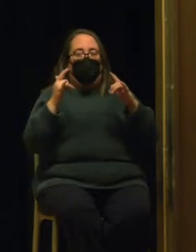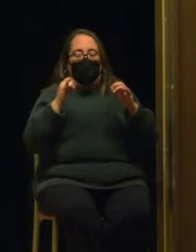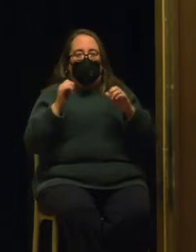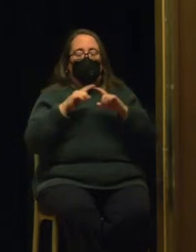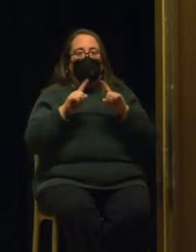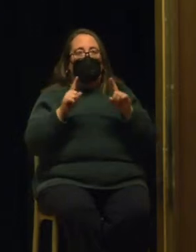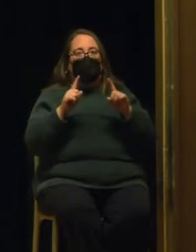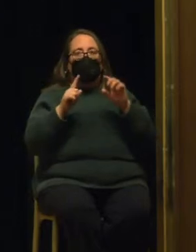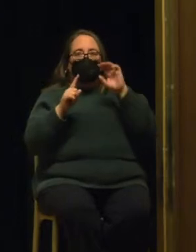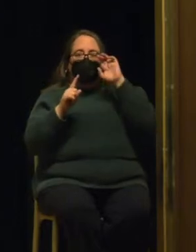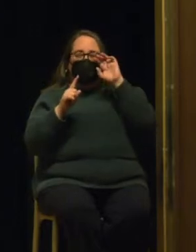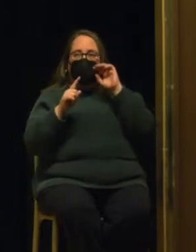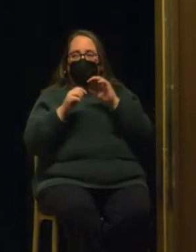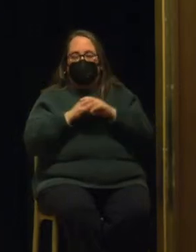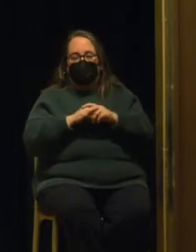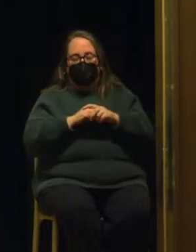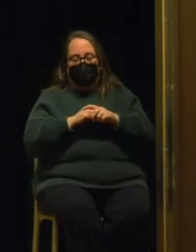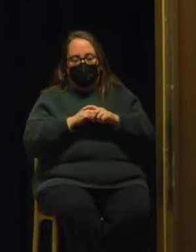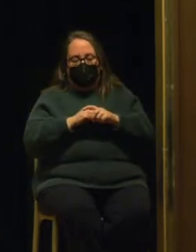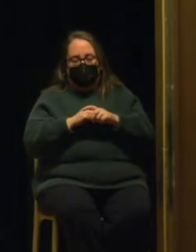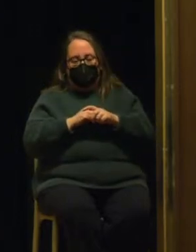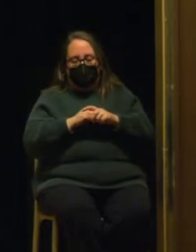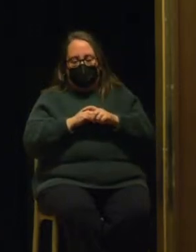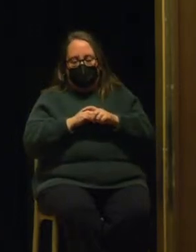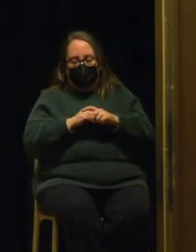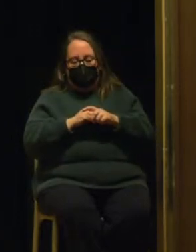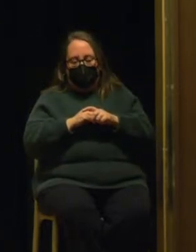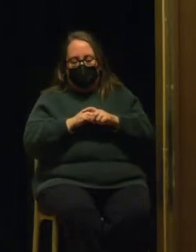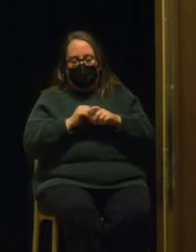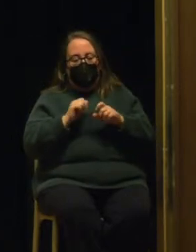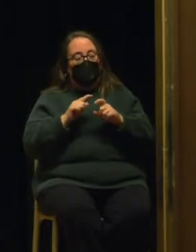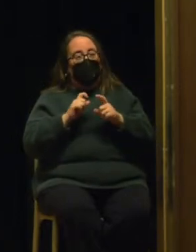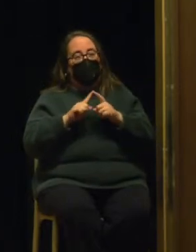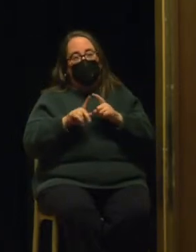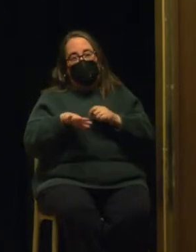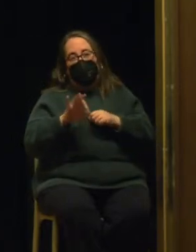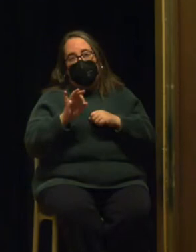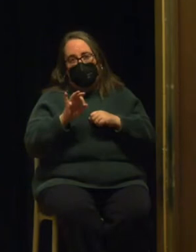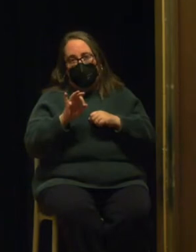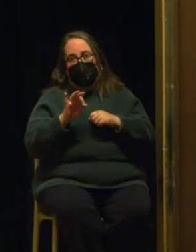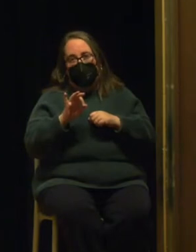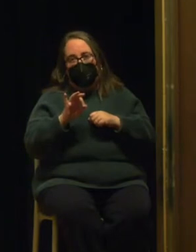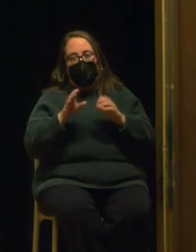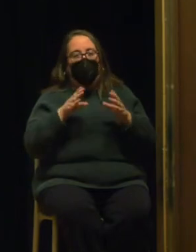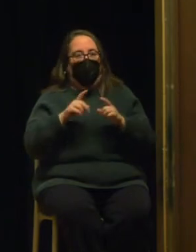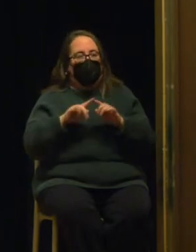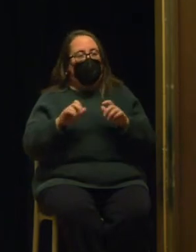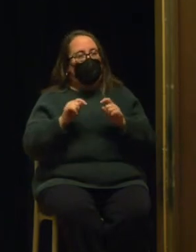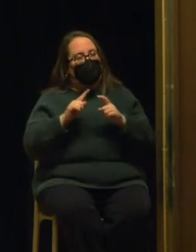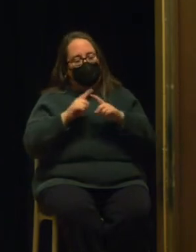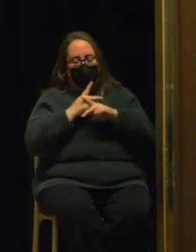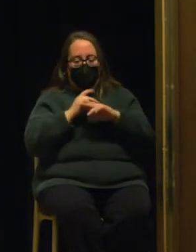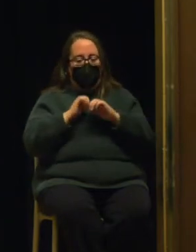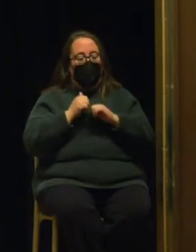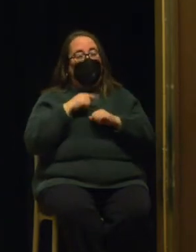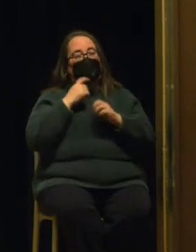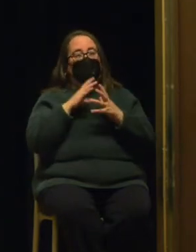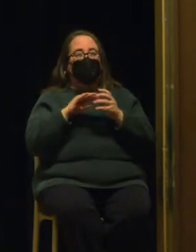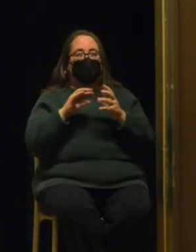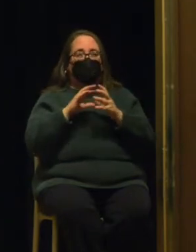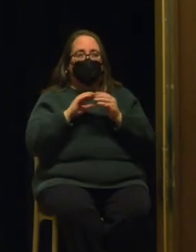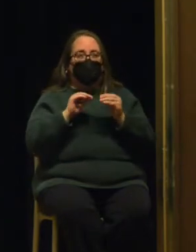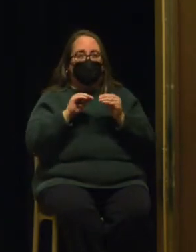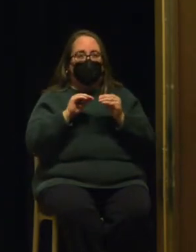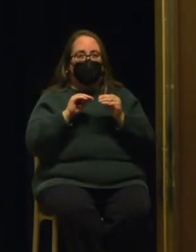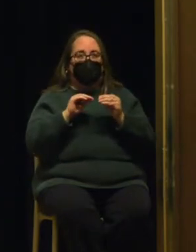but so it made me stick to it. But you just have to find a way to do it. I tell the story about how